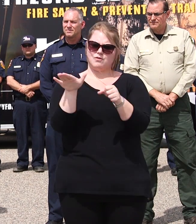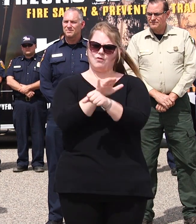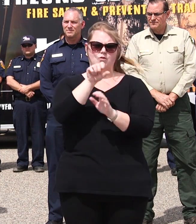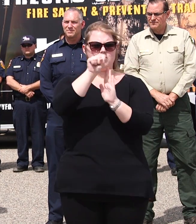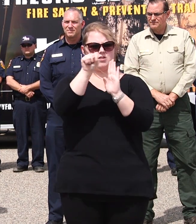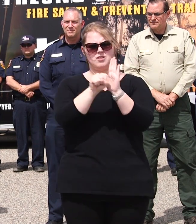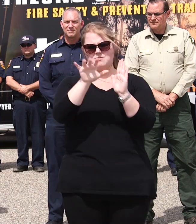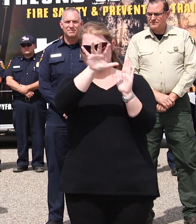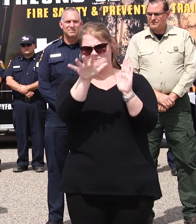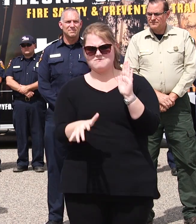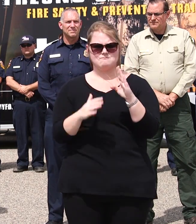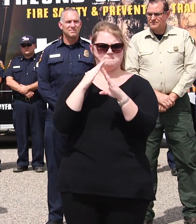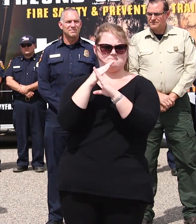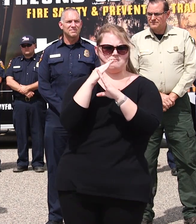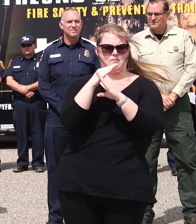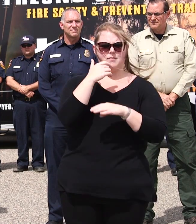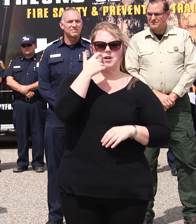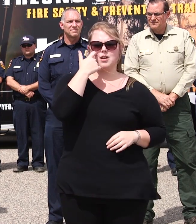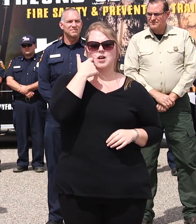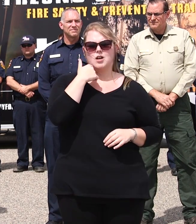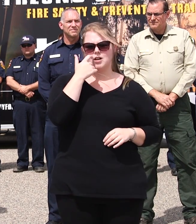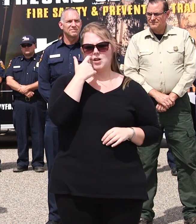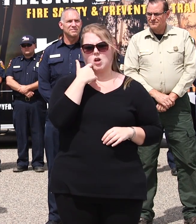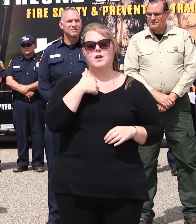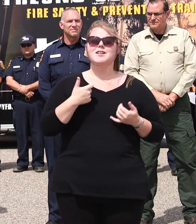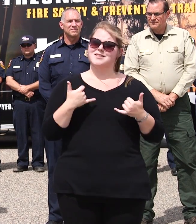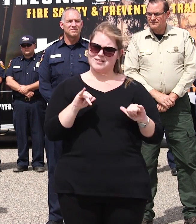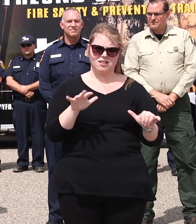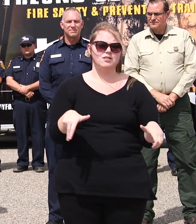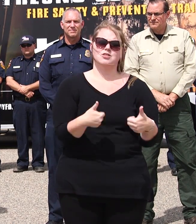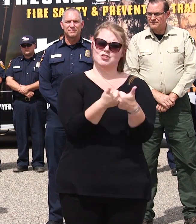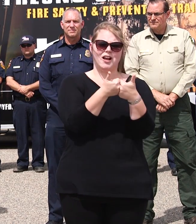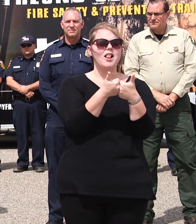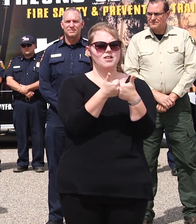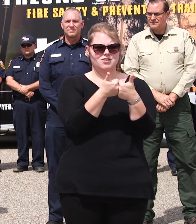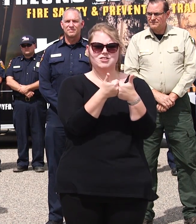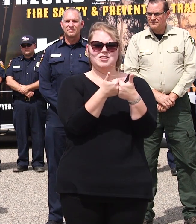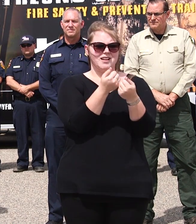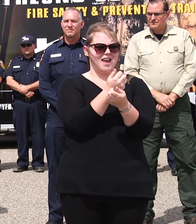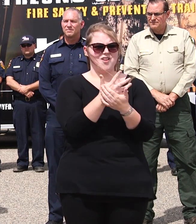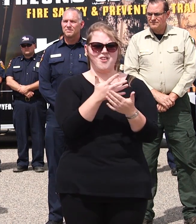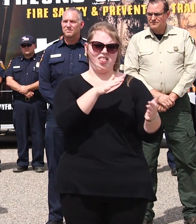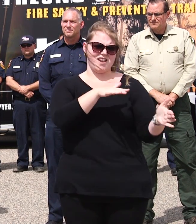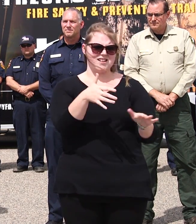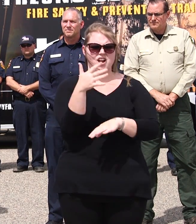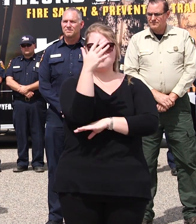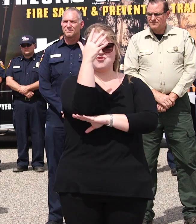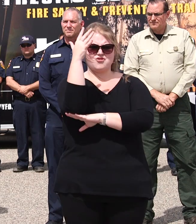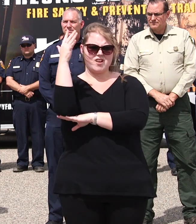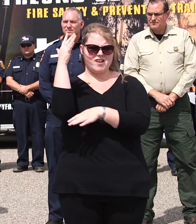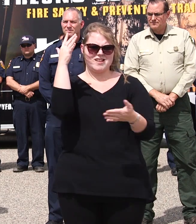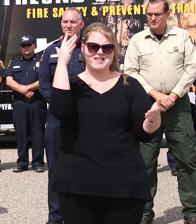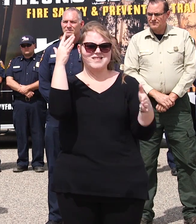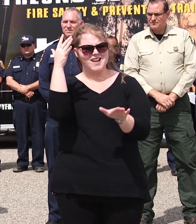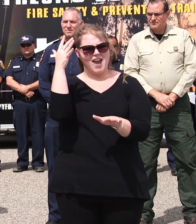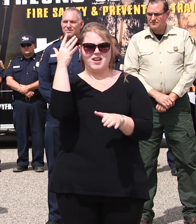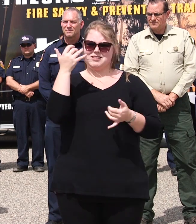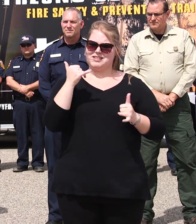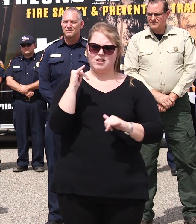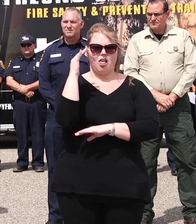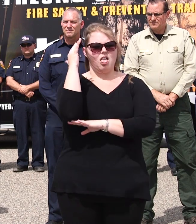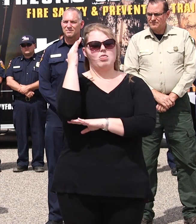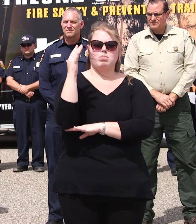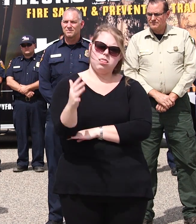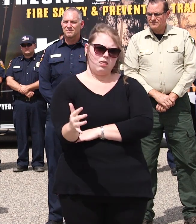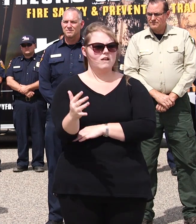We're doing that but are still challenged with the dead standing trees in the tree mortality area in this region,